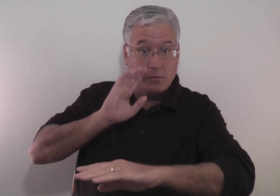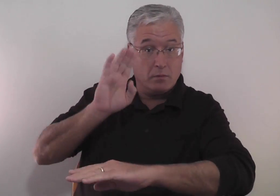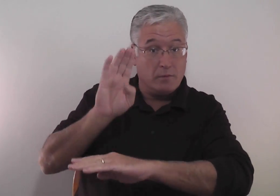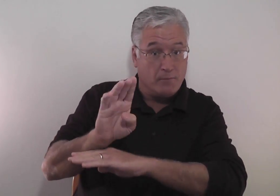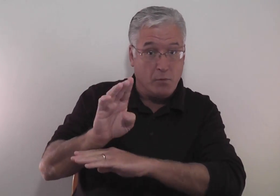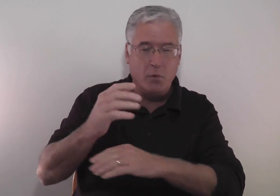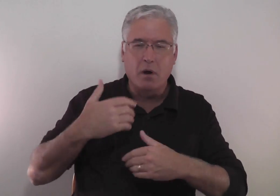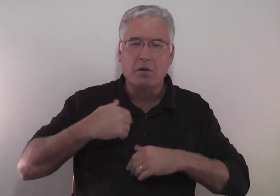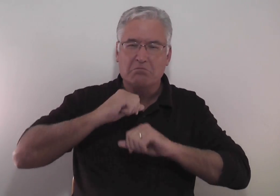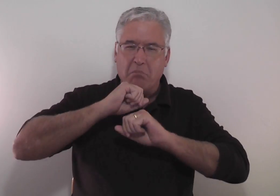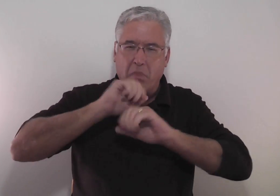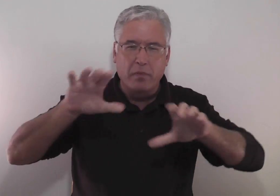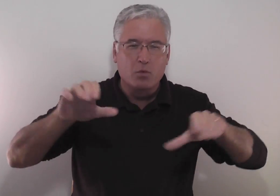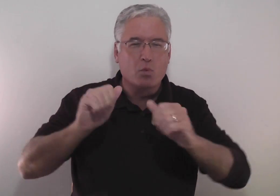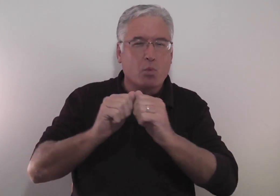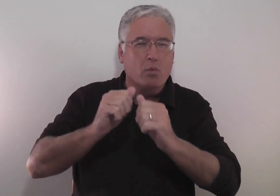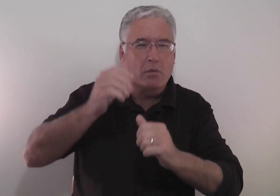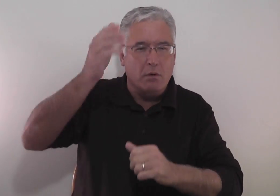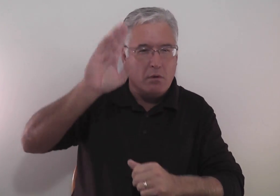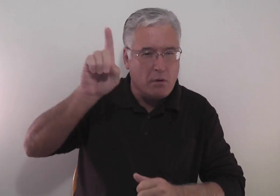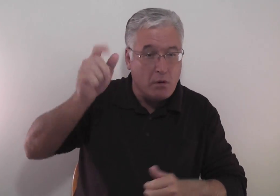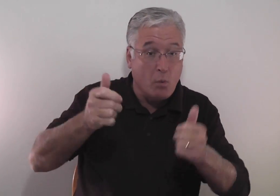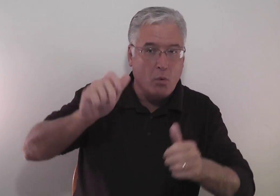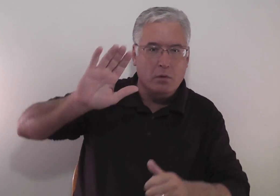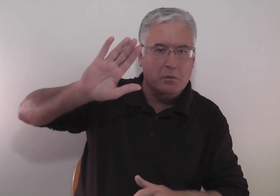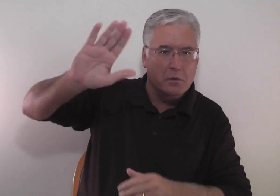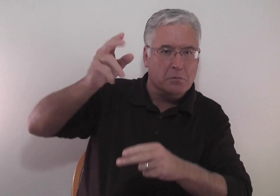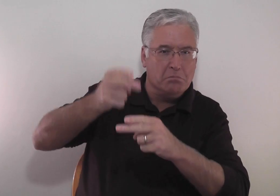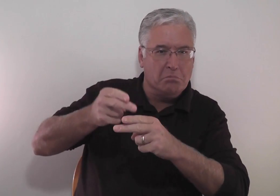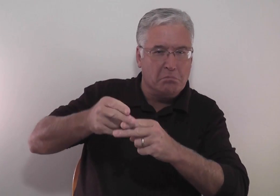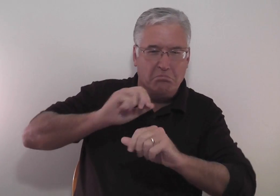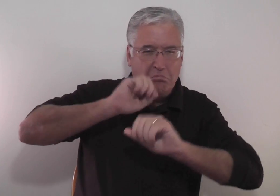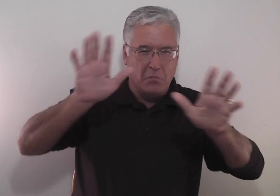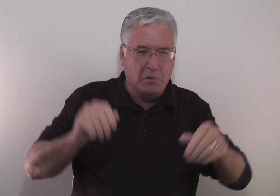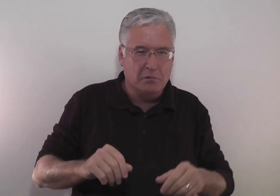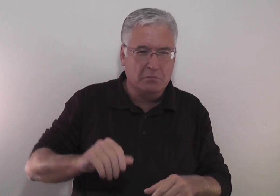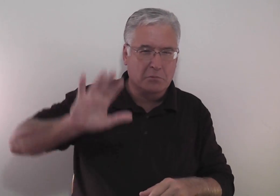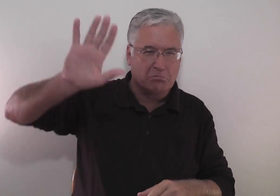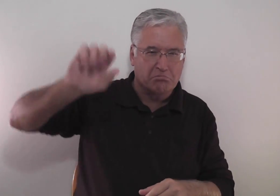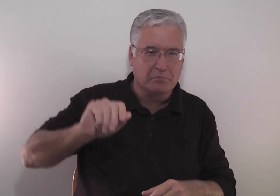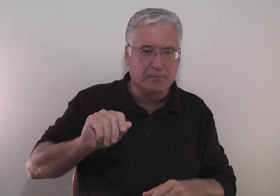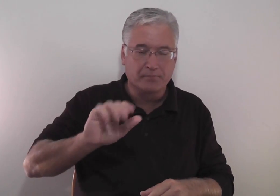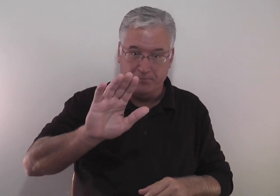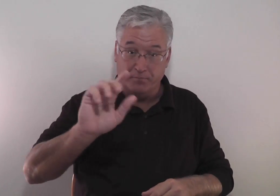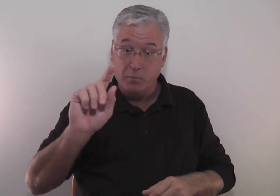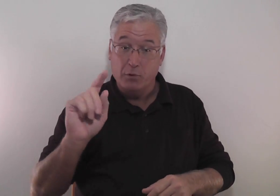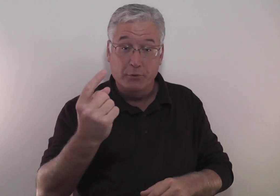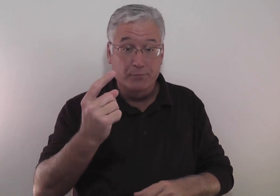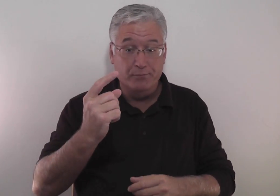Maybe some of you think that making a vow, has nothing to do with God or his name.